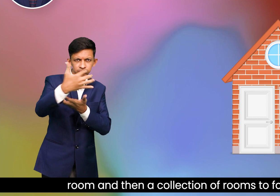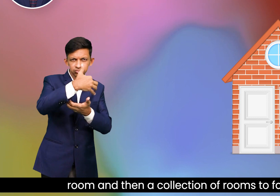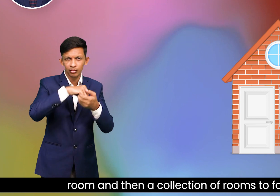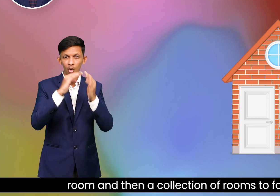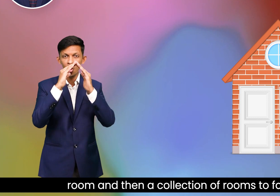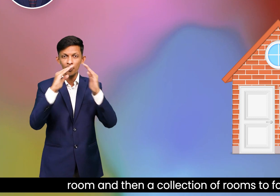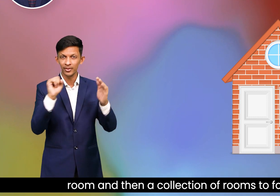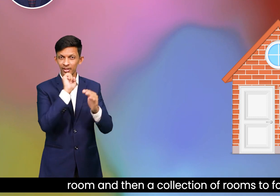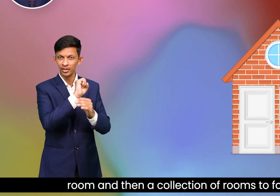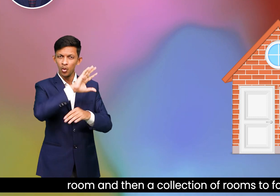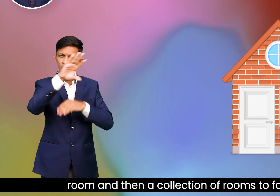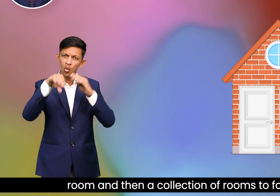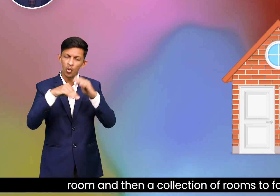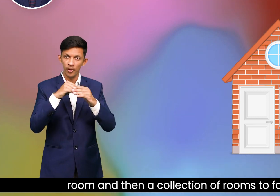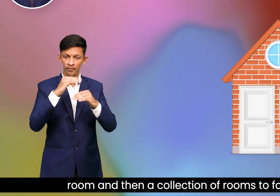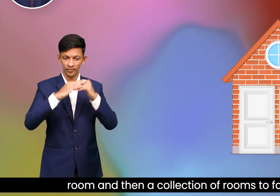form a building.